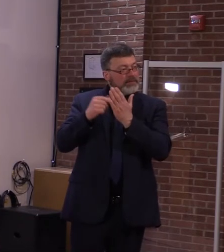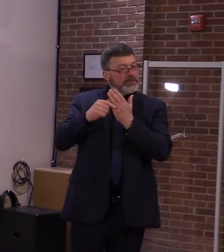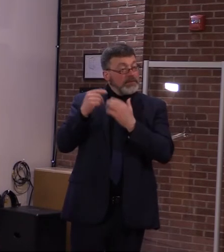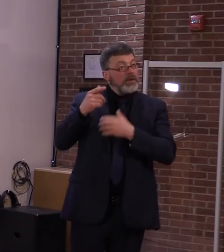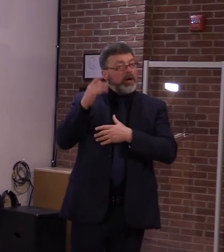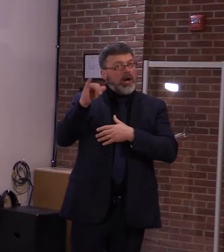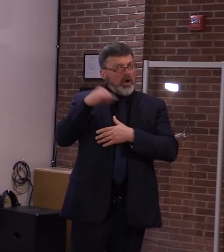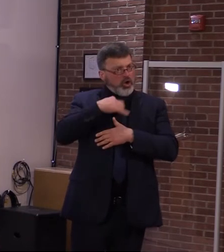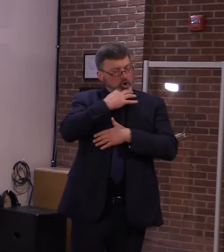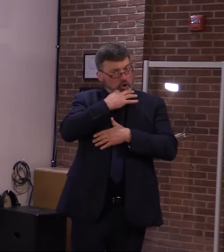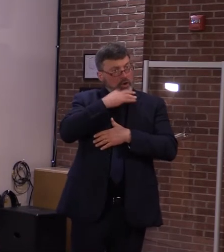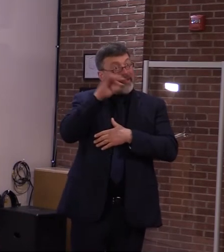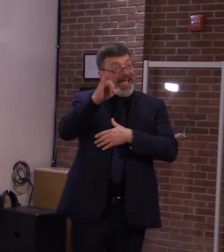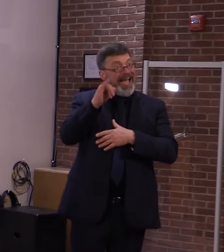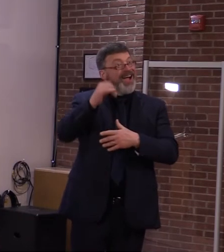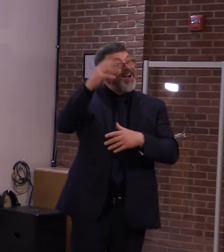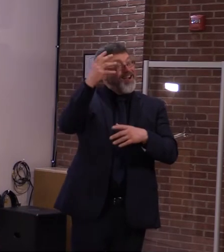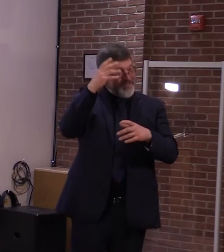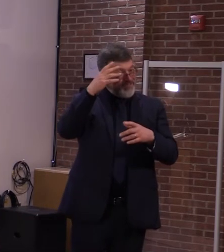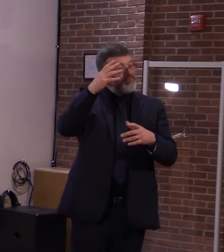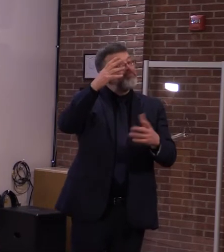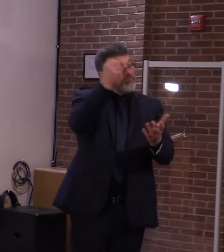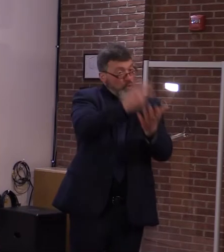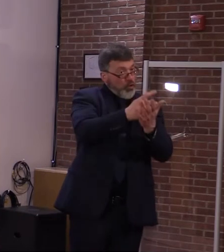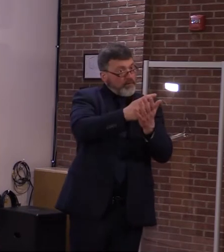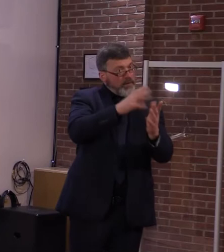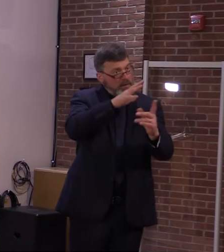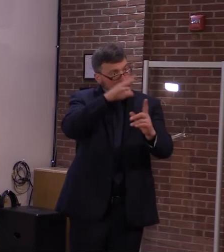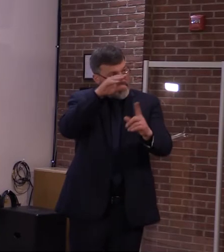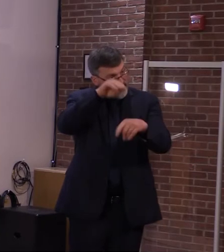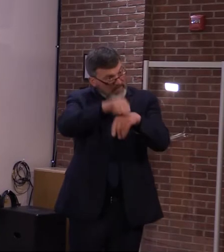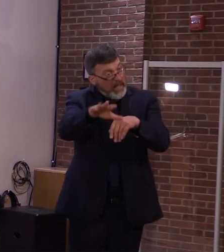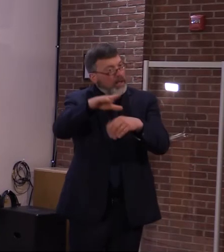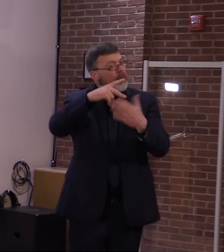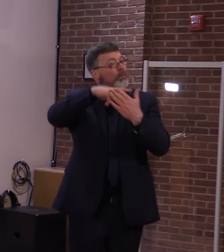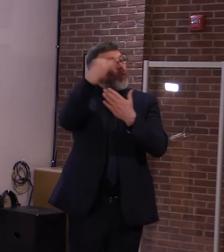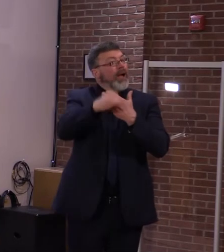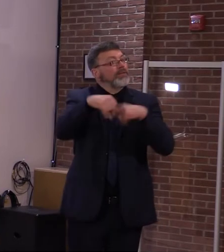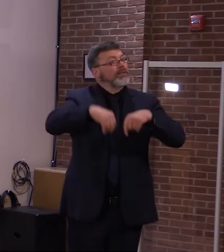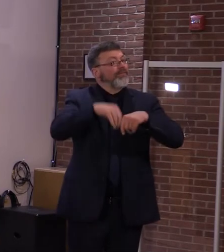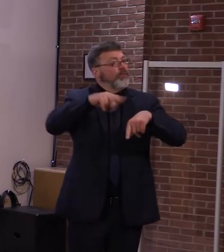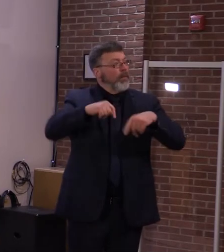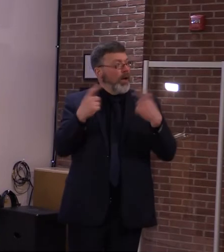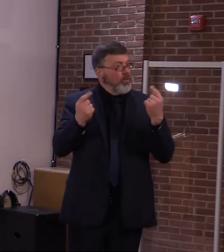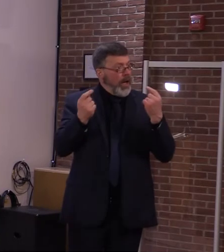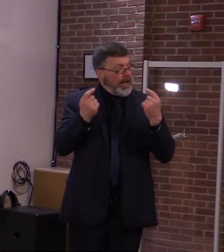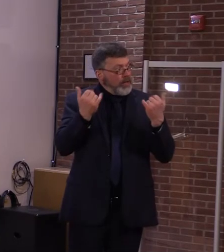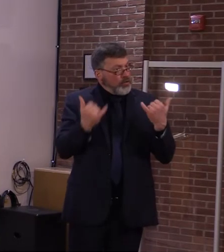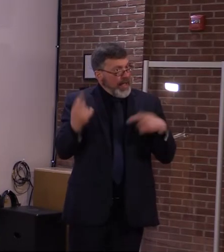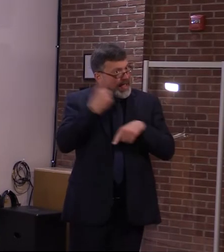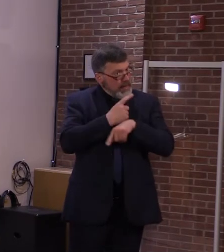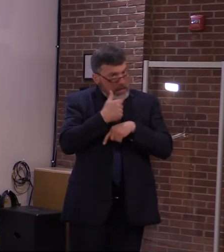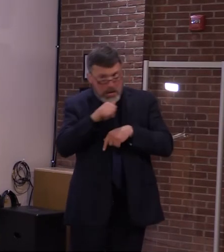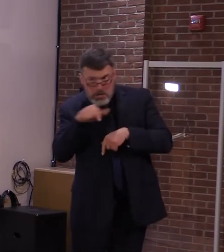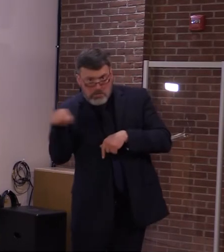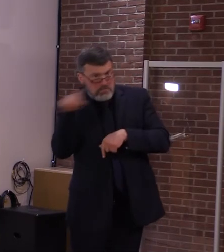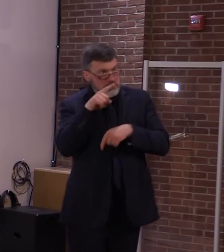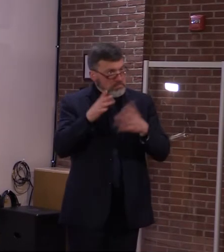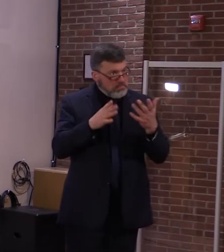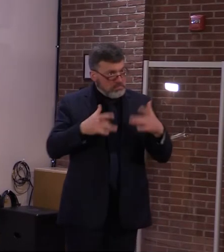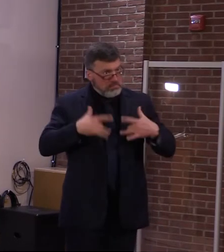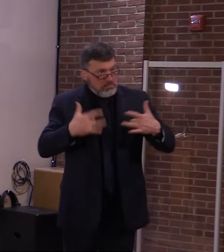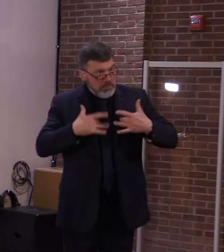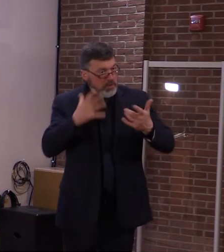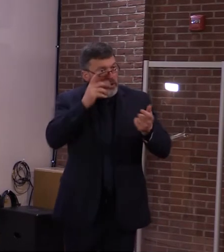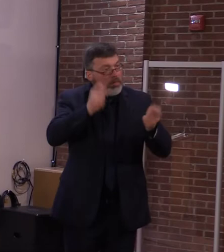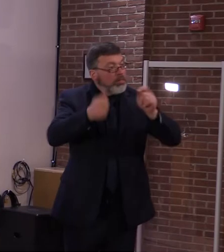investors? It's really, it's beneficial to all the stakeholders. When the investors